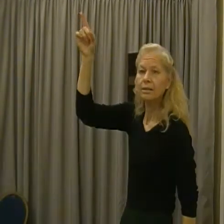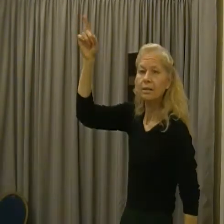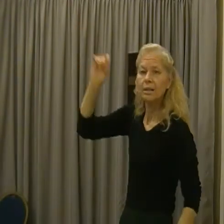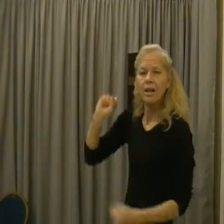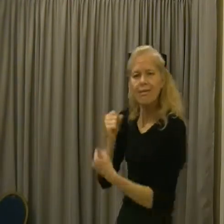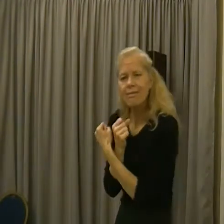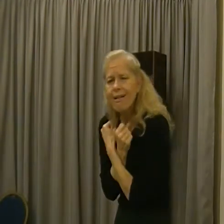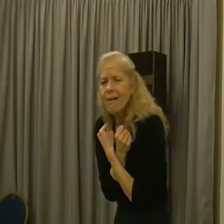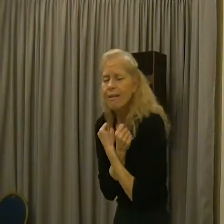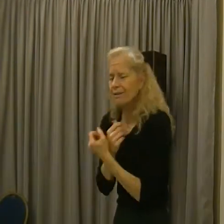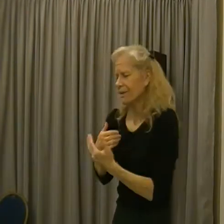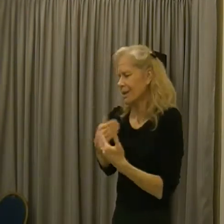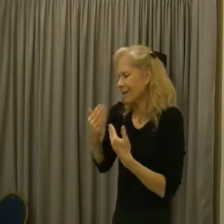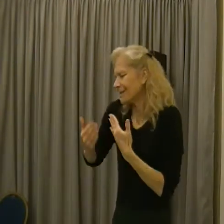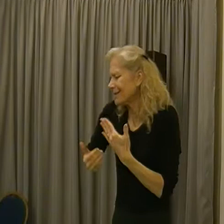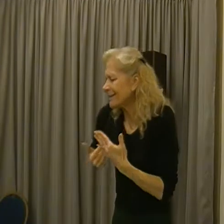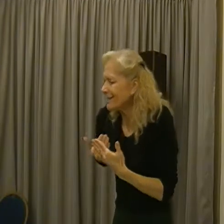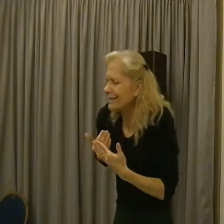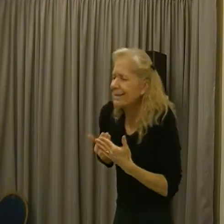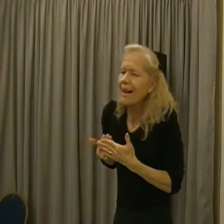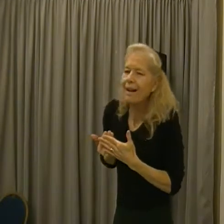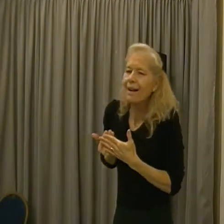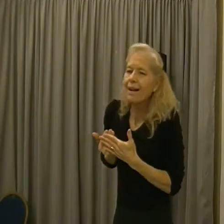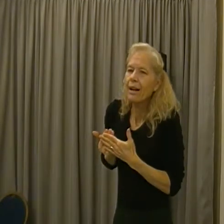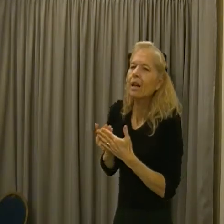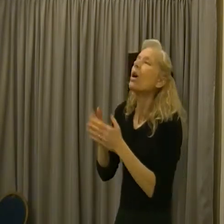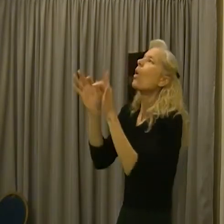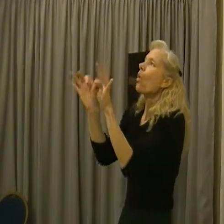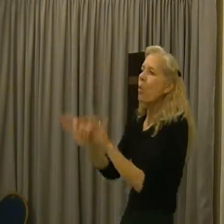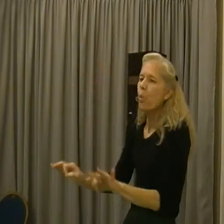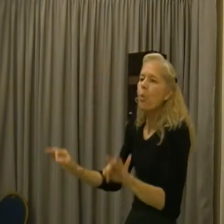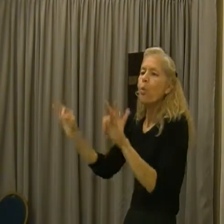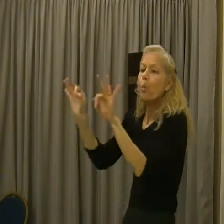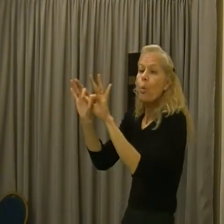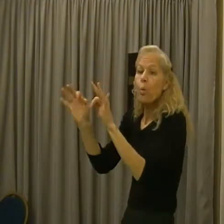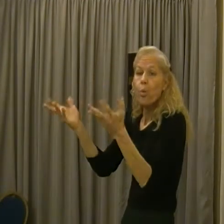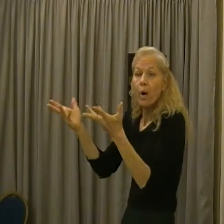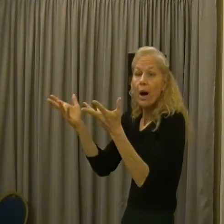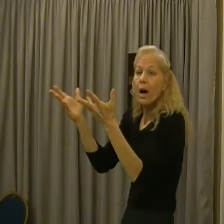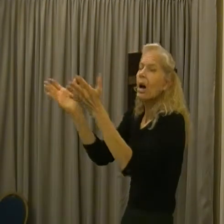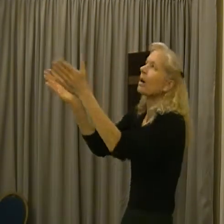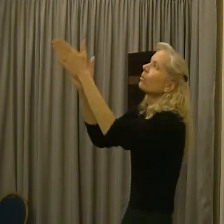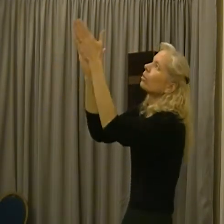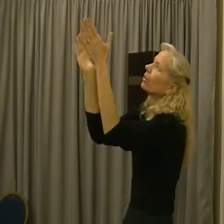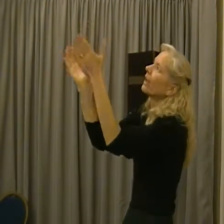loving kindness is worthy of praise. That's why we ought to glory in him. And then what does it talk about?